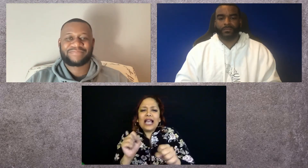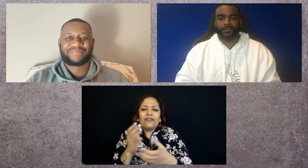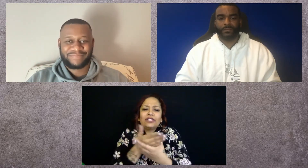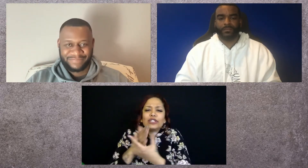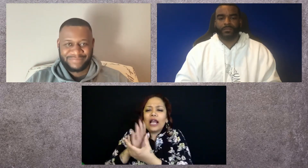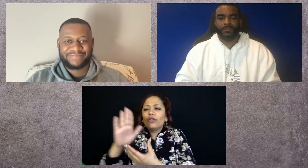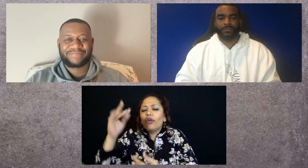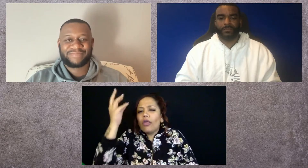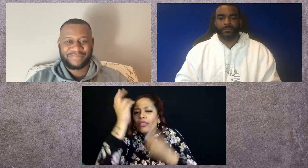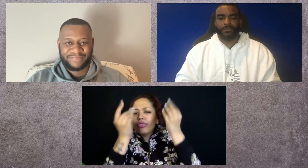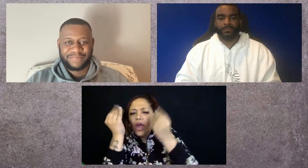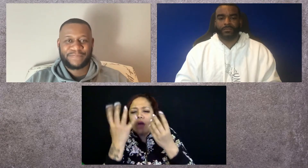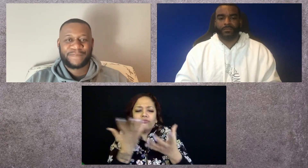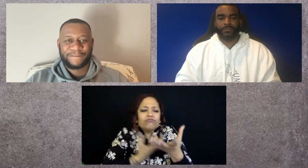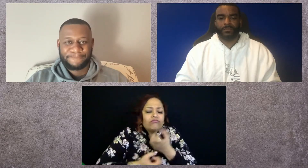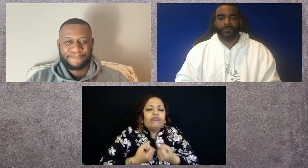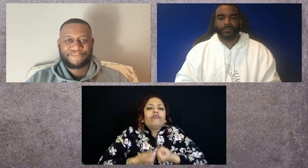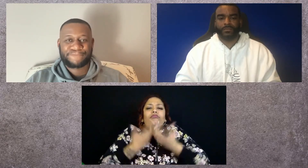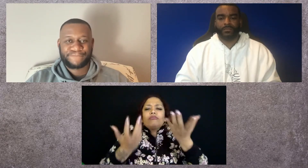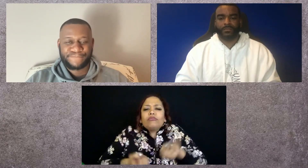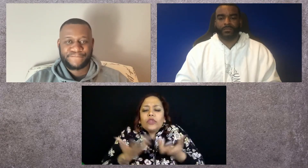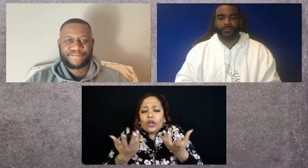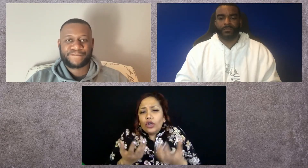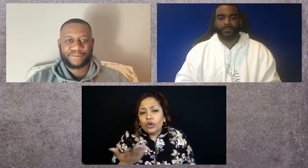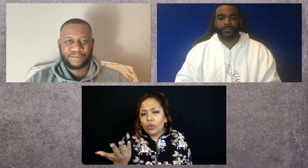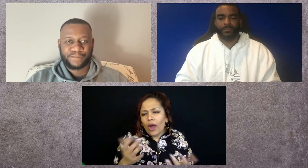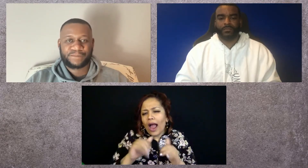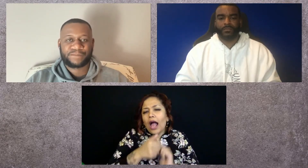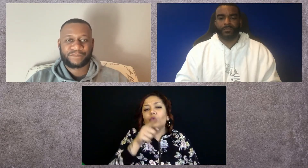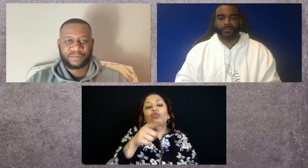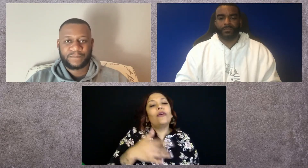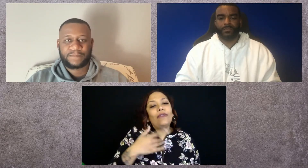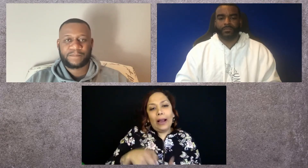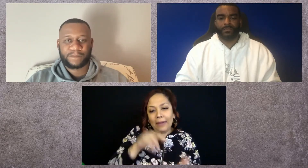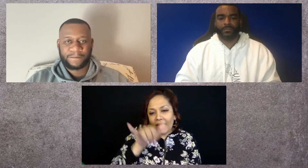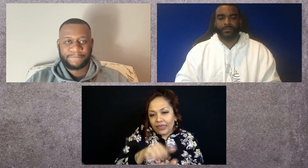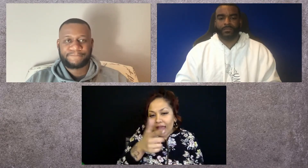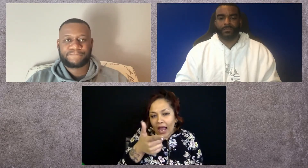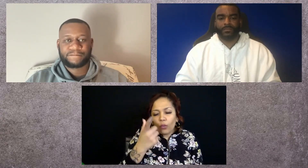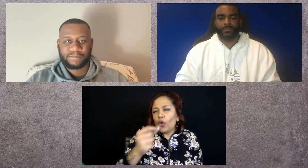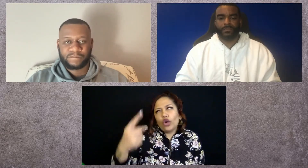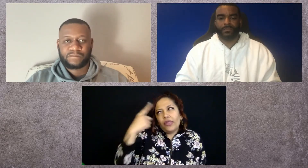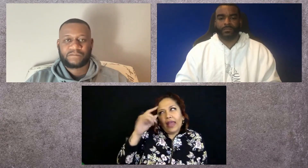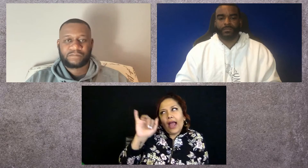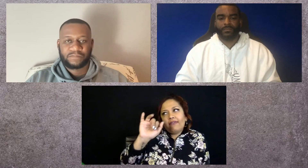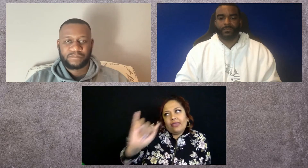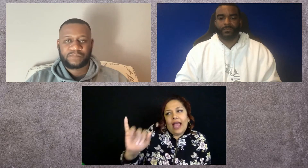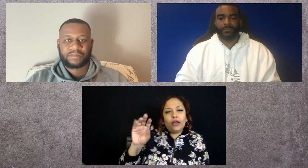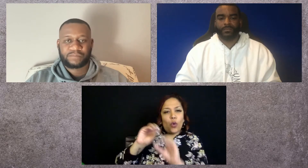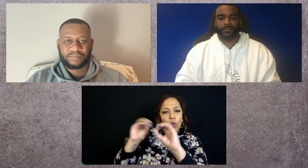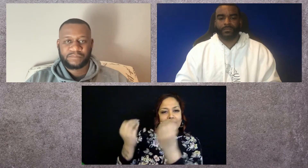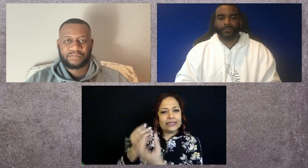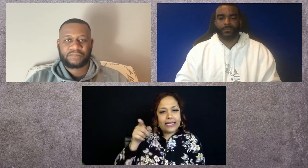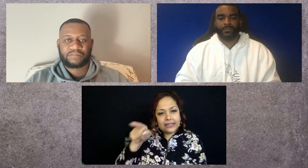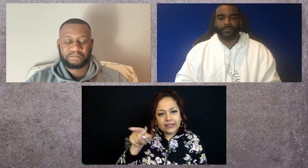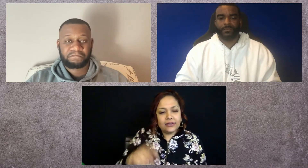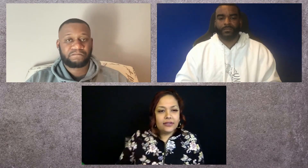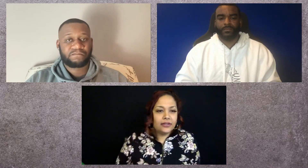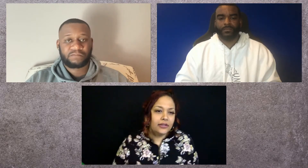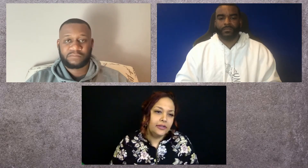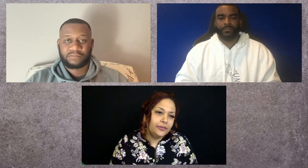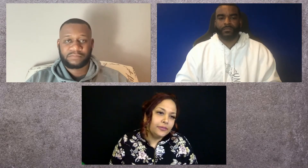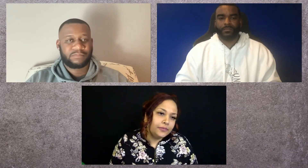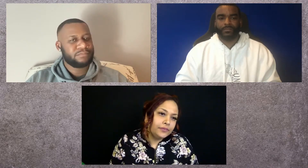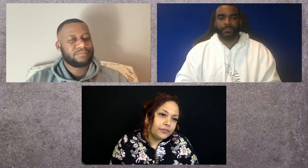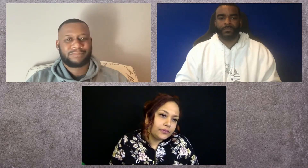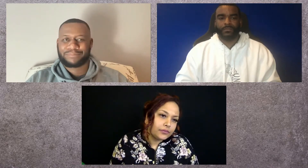color. You know, they feel that's a trusted, they're trusted by their clients. They feel safe to share their intimate thoughts and feelings and emotions. I mean, do you agree with